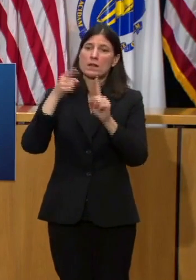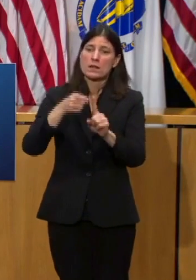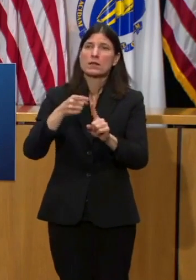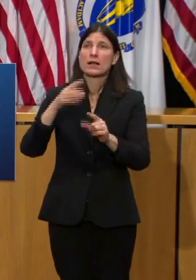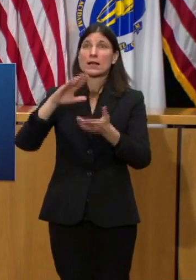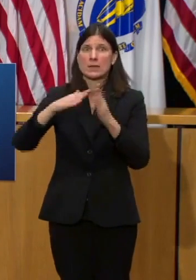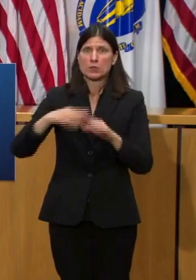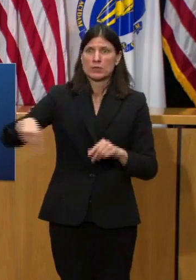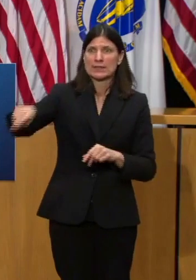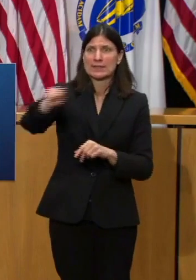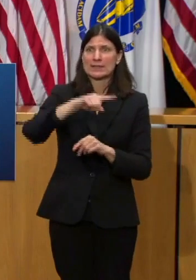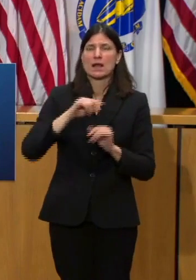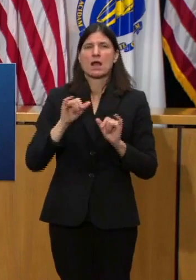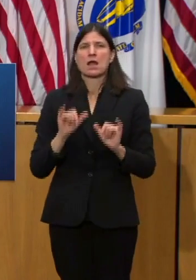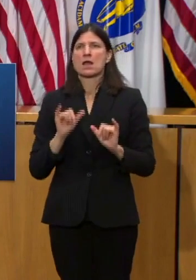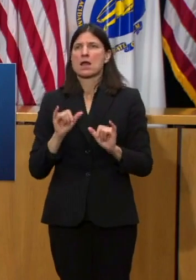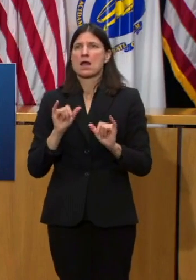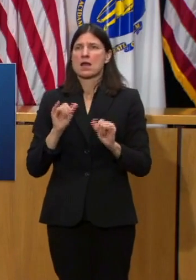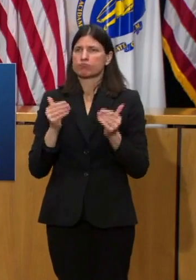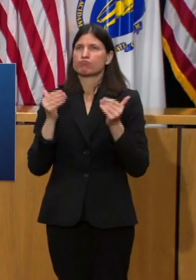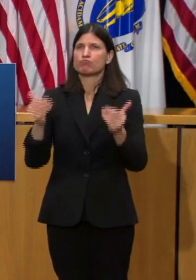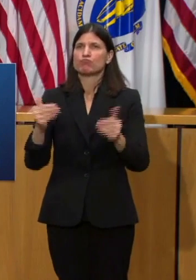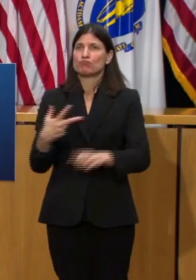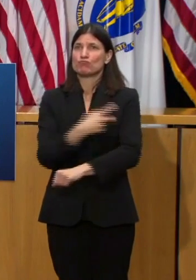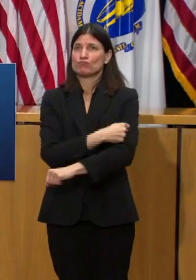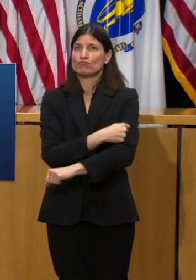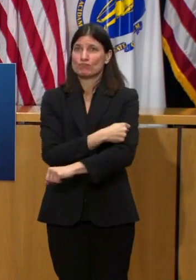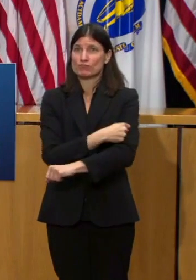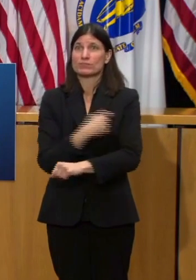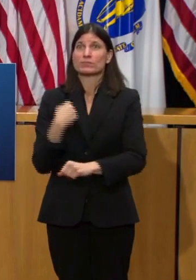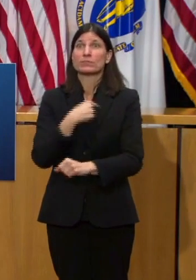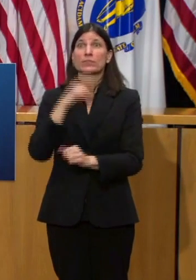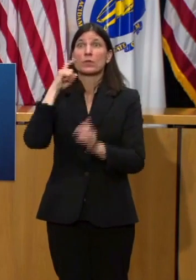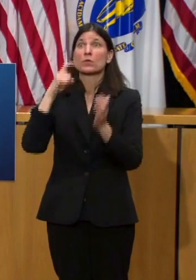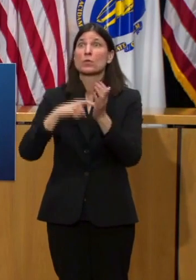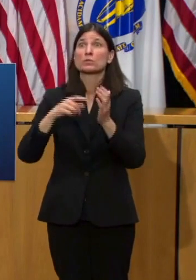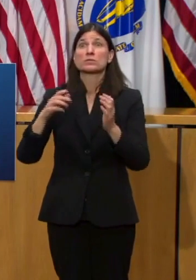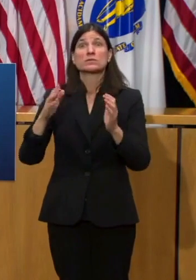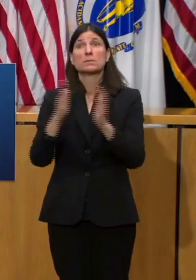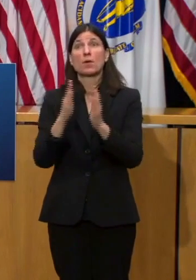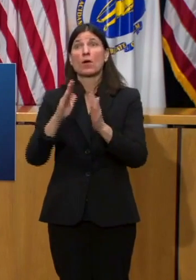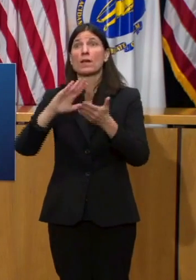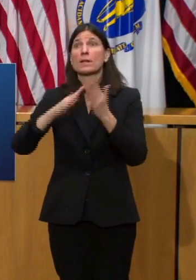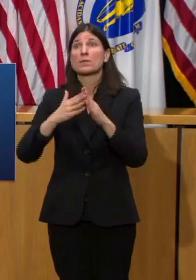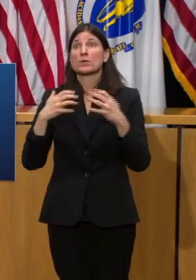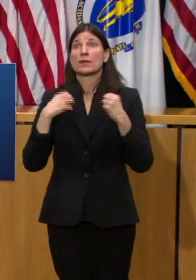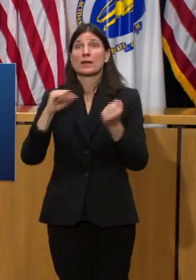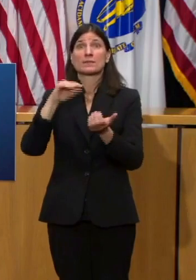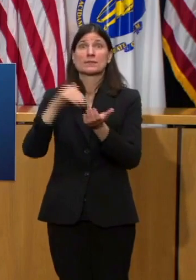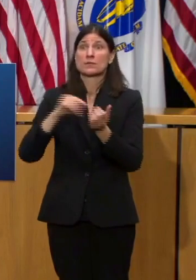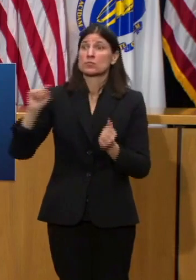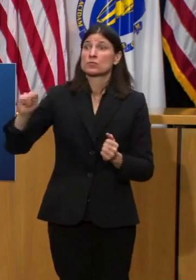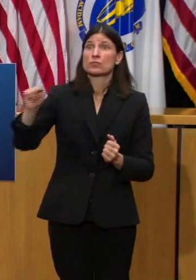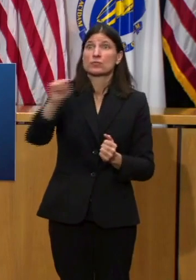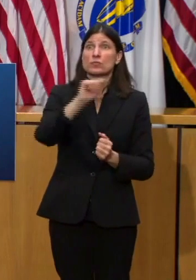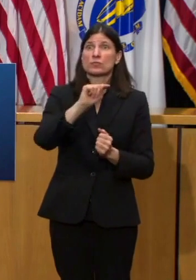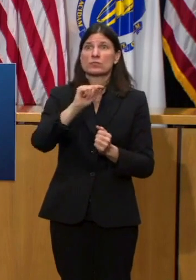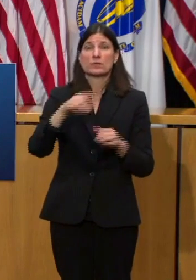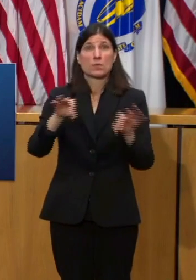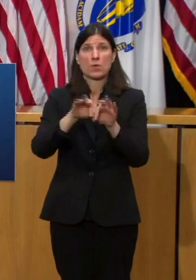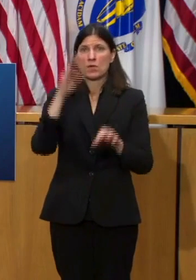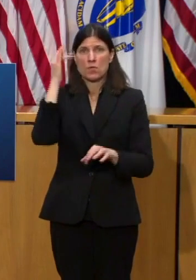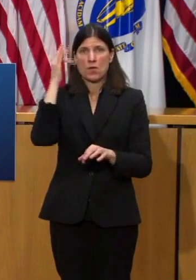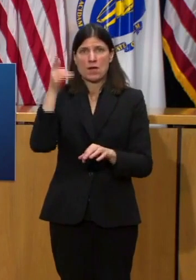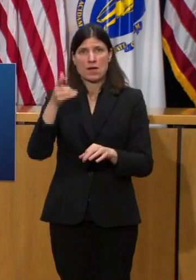centers, community health workers, and other community-facing outreach workers are critical and widely trusted individuals to